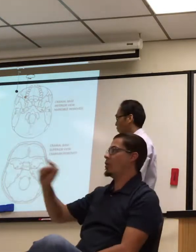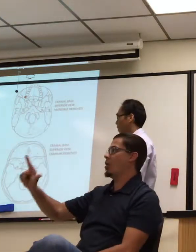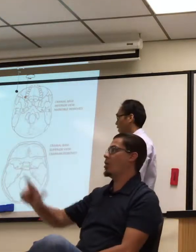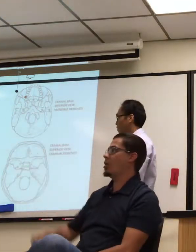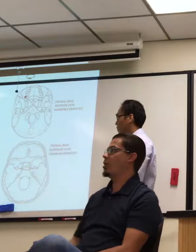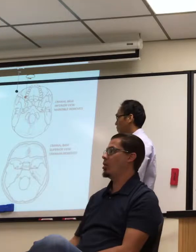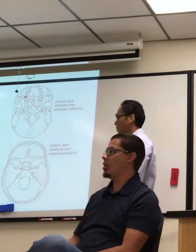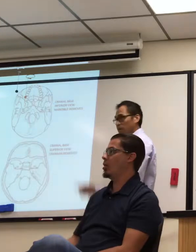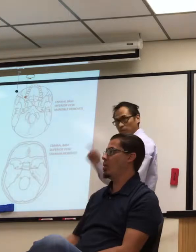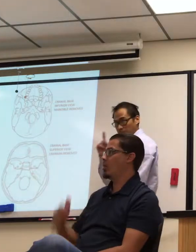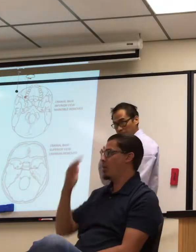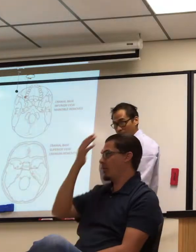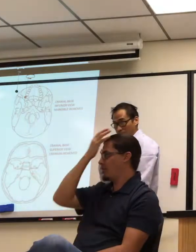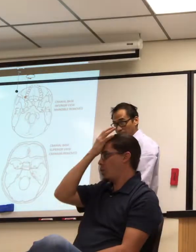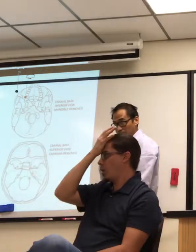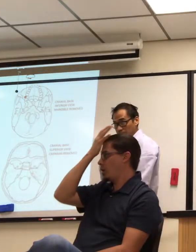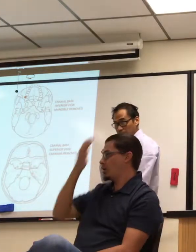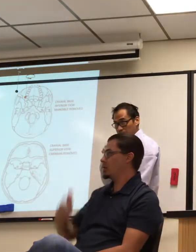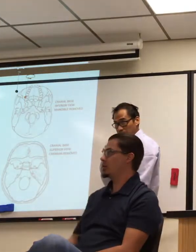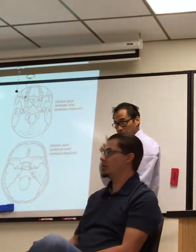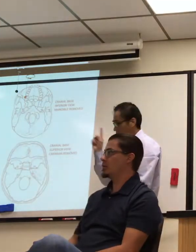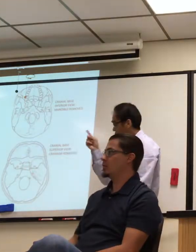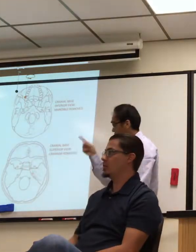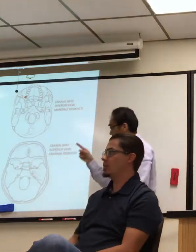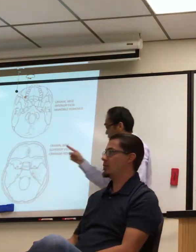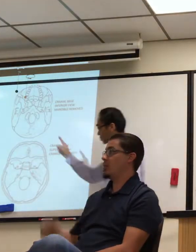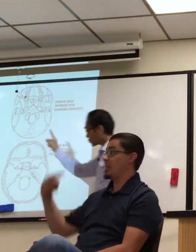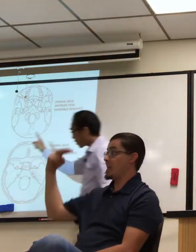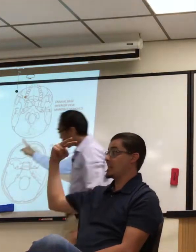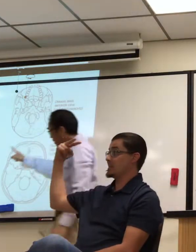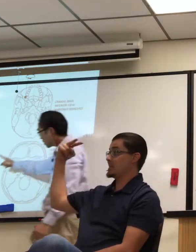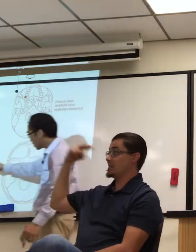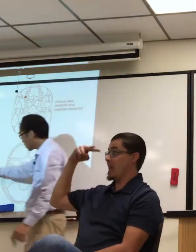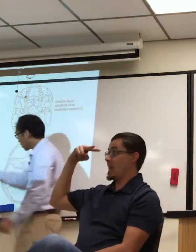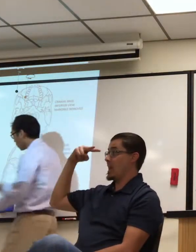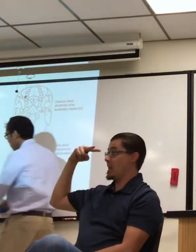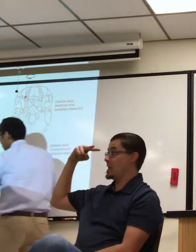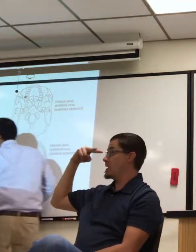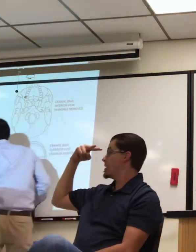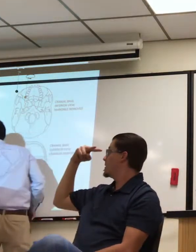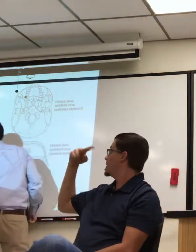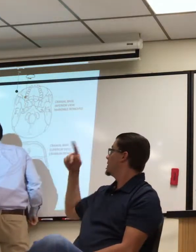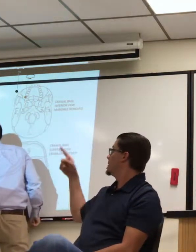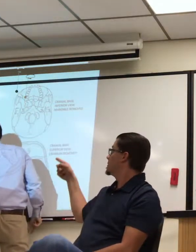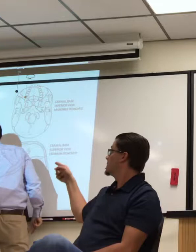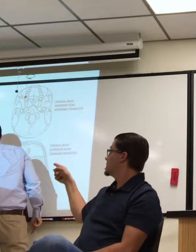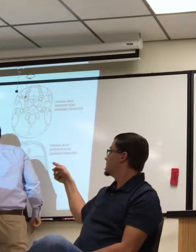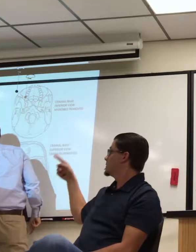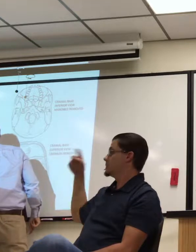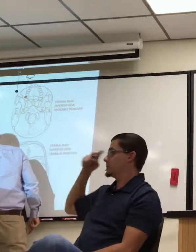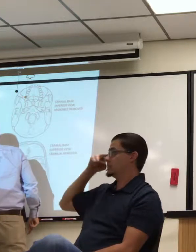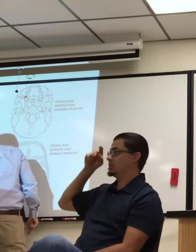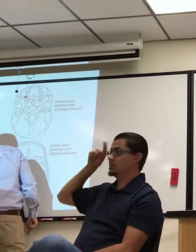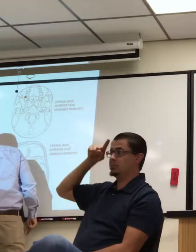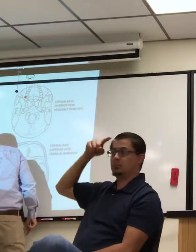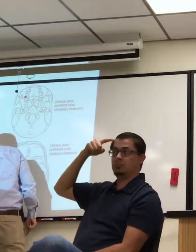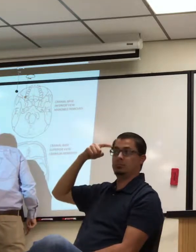It's your forehead. From the side, your frontal bone is right here.